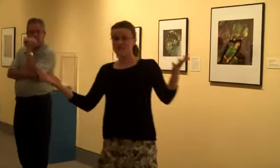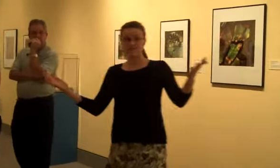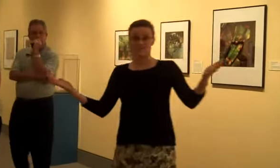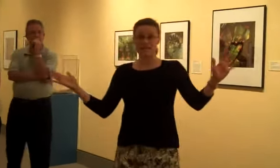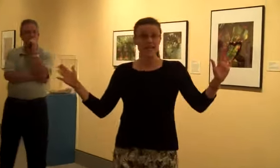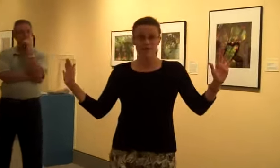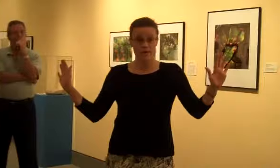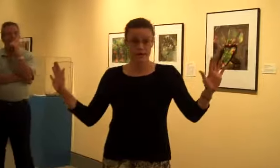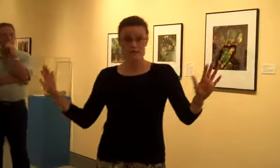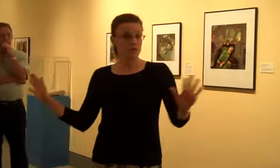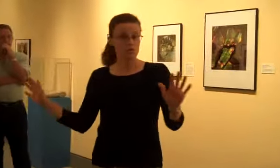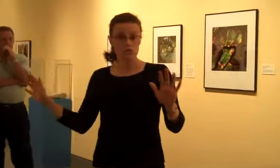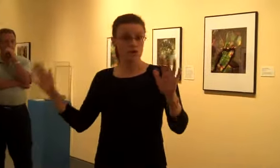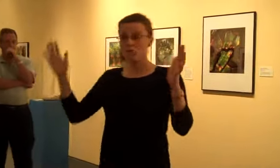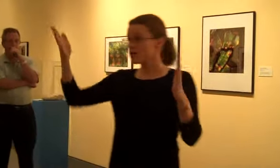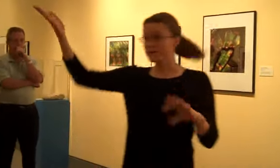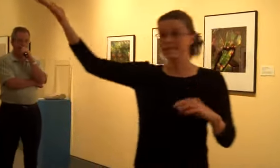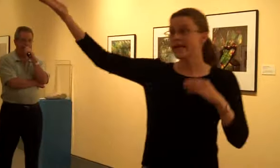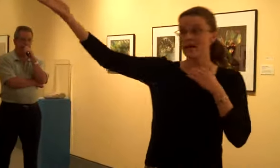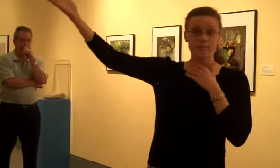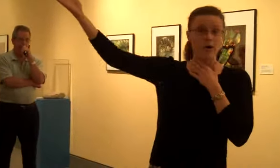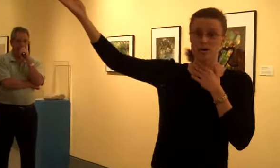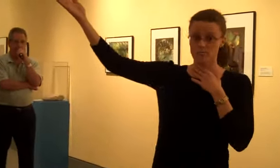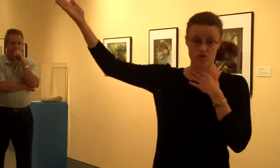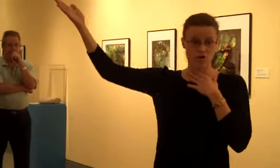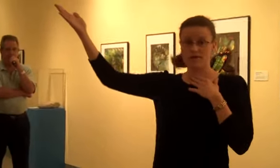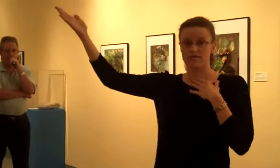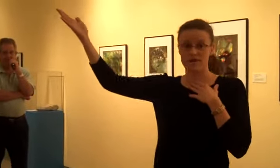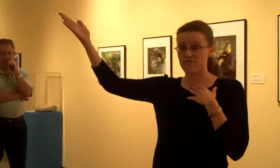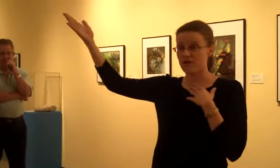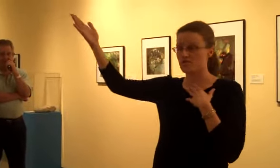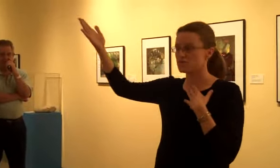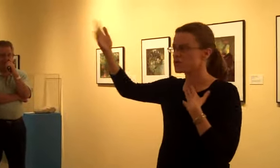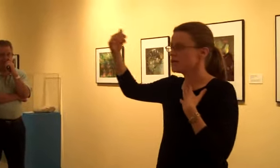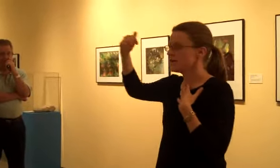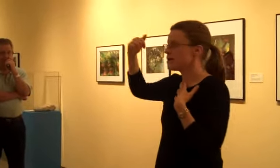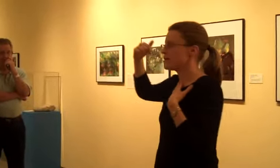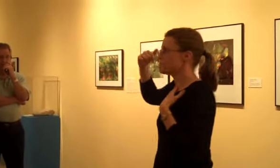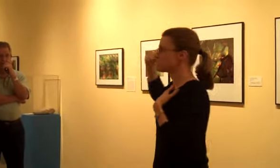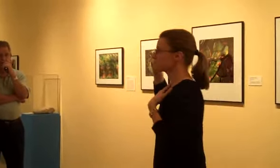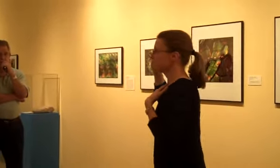fossils anywhere. You can go walking in Nayog Park, I'm sure, and find fossils.